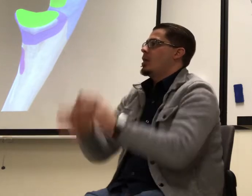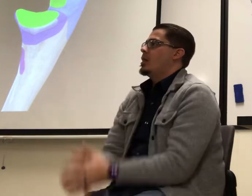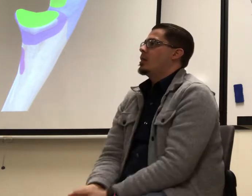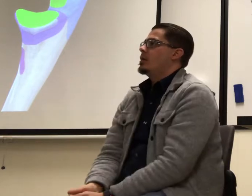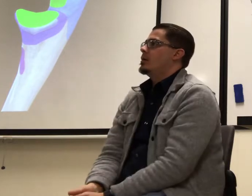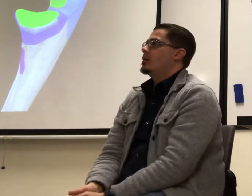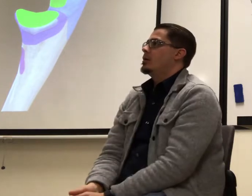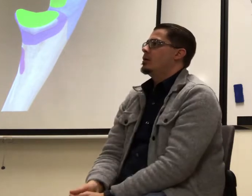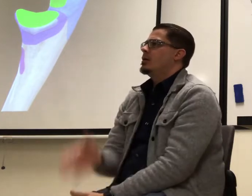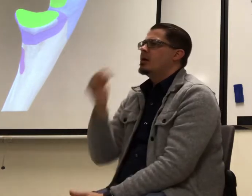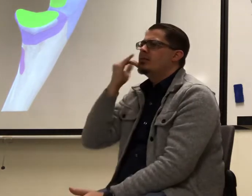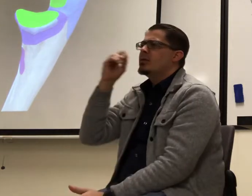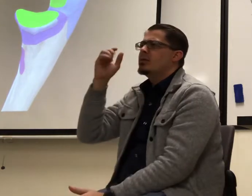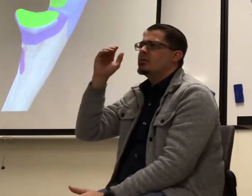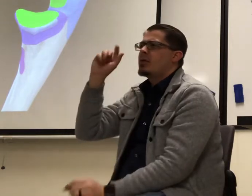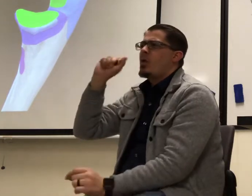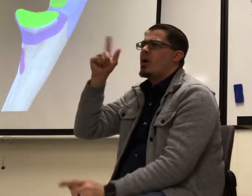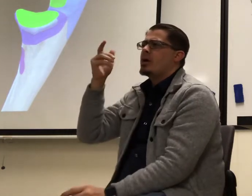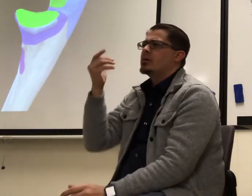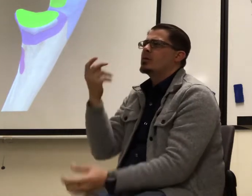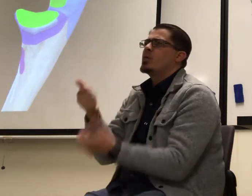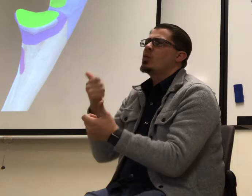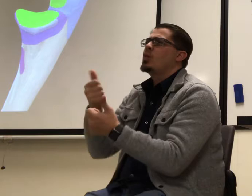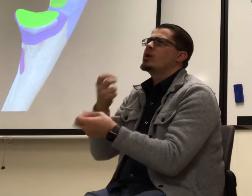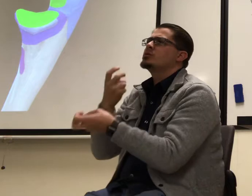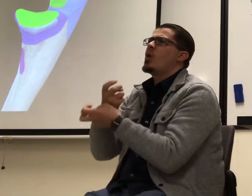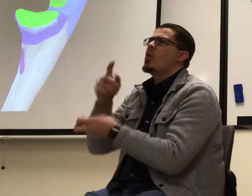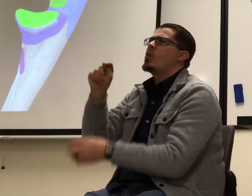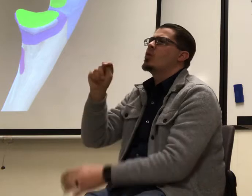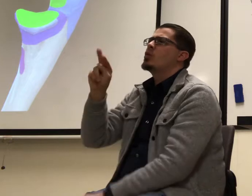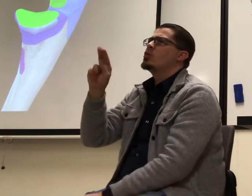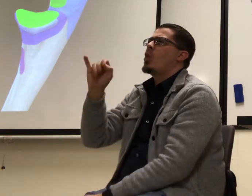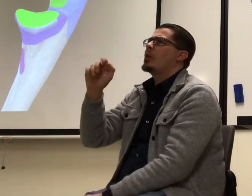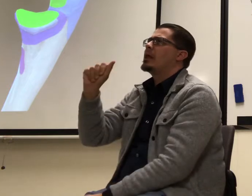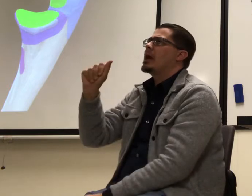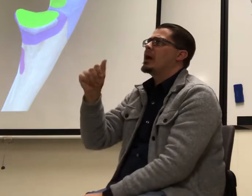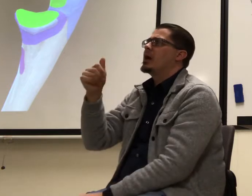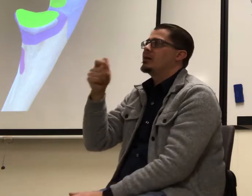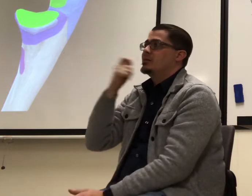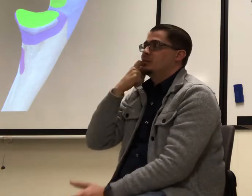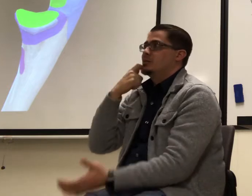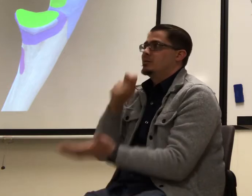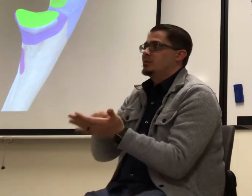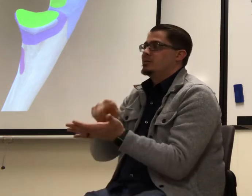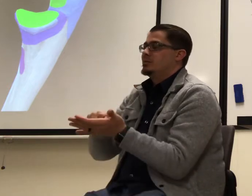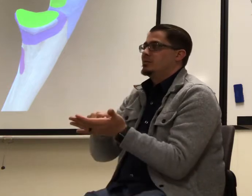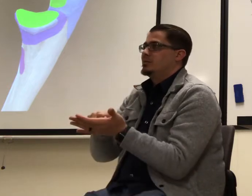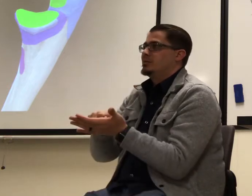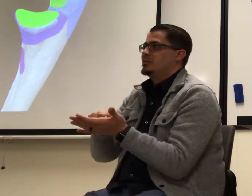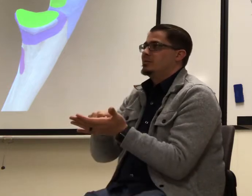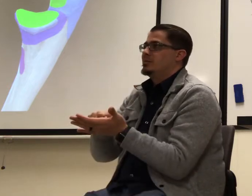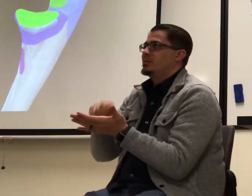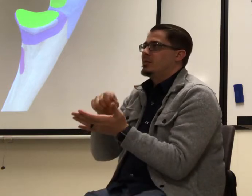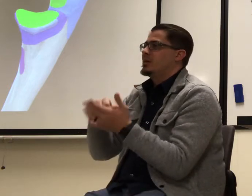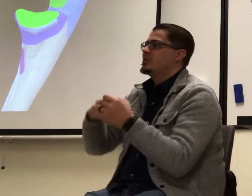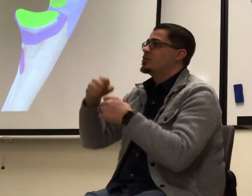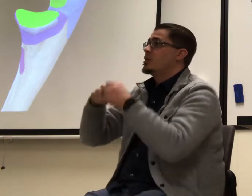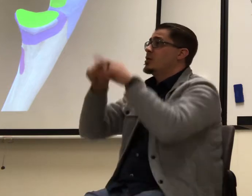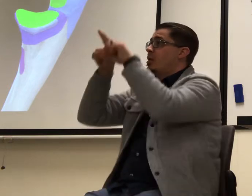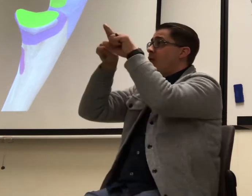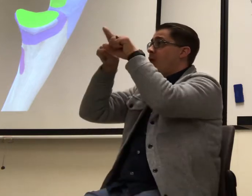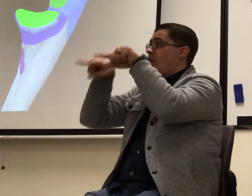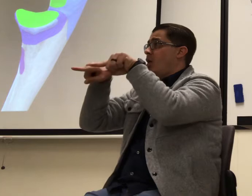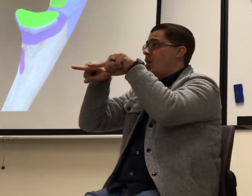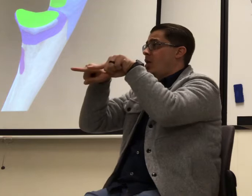See if you're awake this morning. What bone is the trochlea on? You just wrote down. The trochlea is a structure on